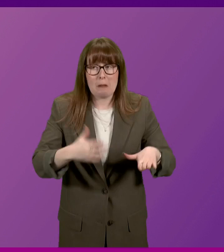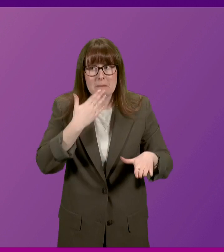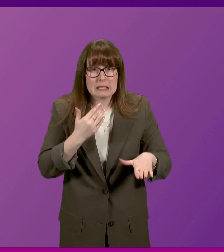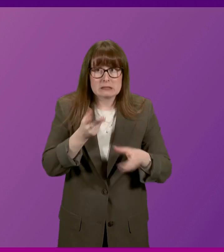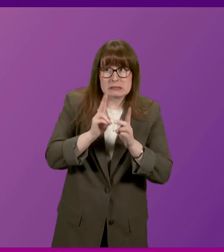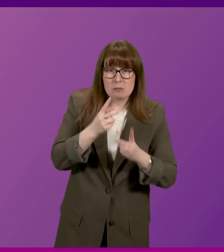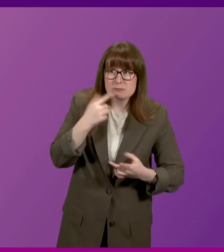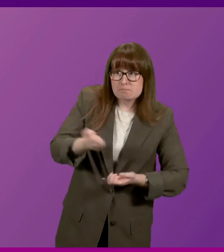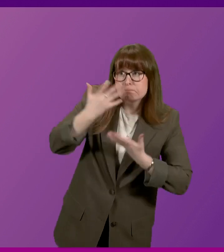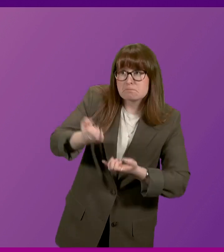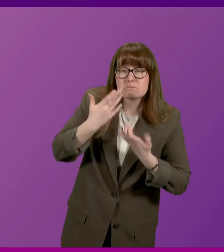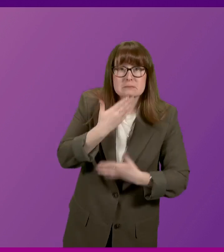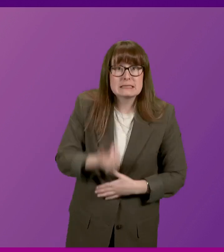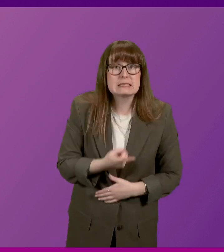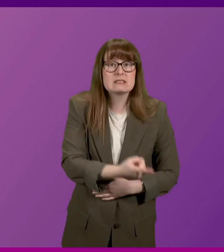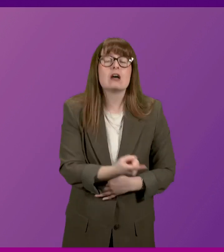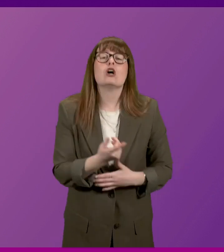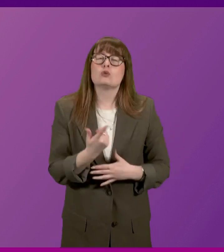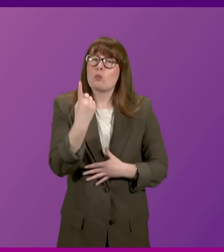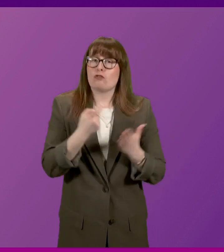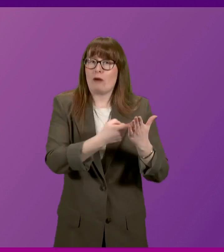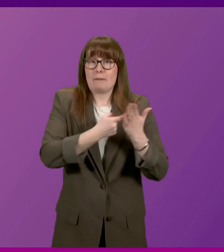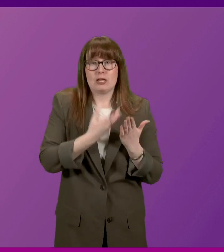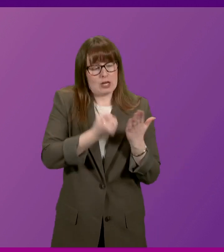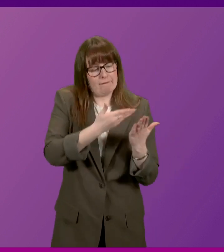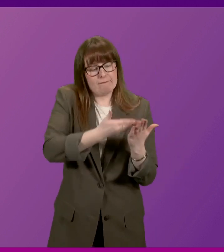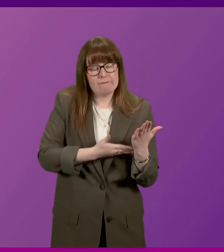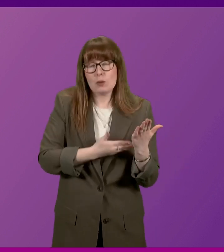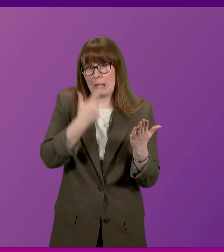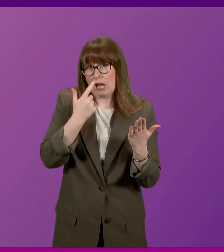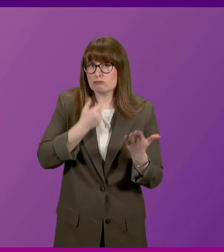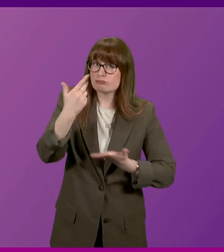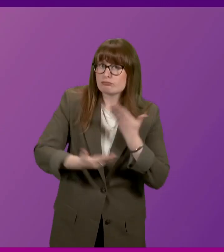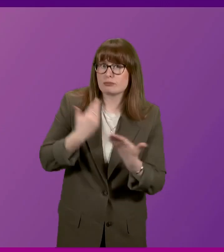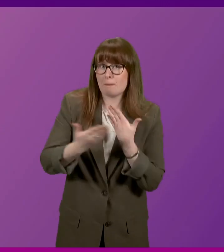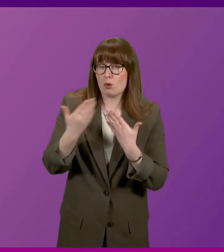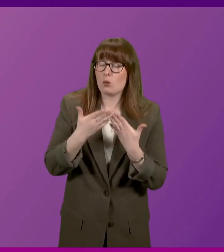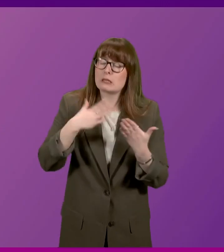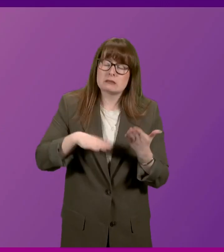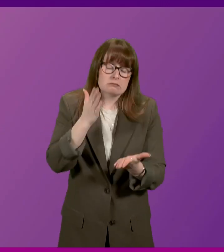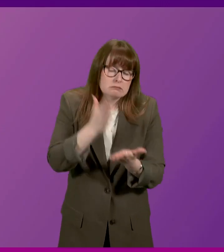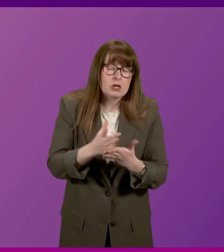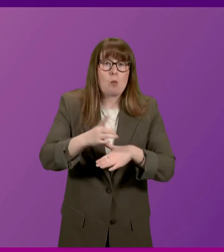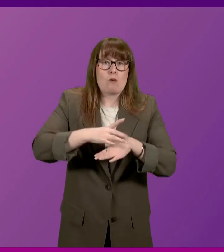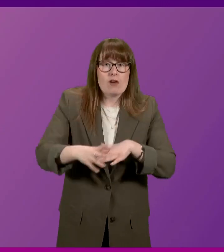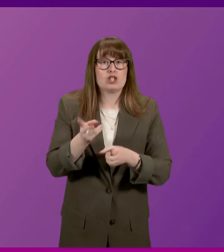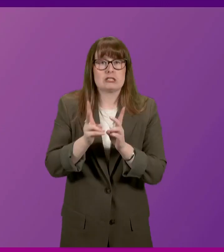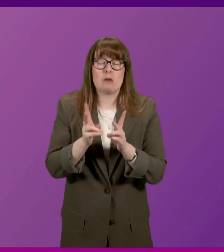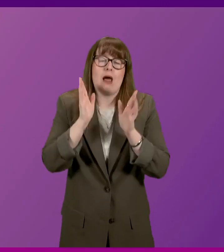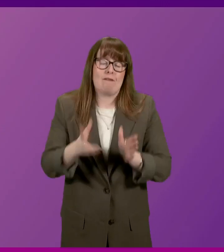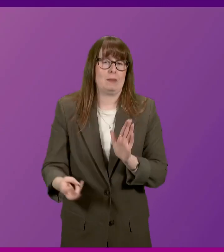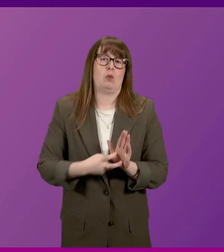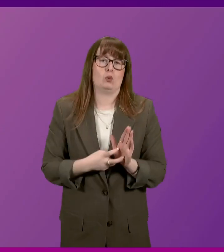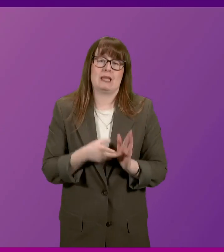them. So one of the recommendations, which we can talk about with you, is we need a guarantee that professional interpreters must be